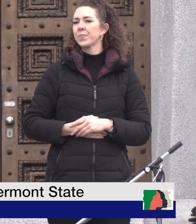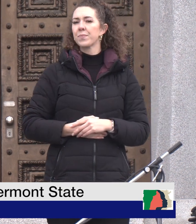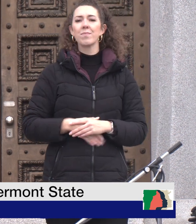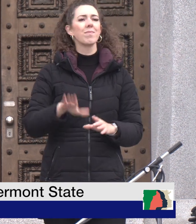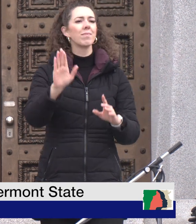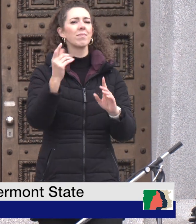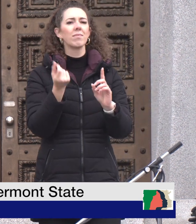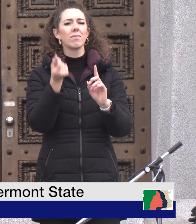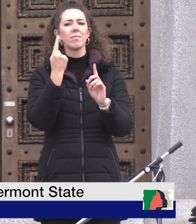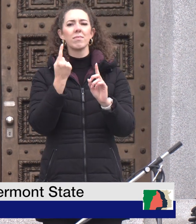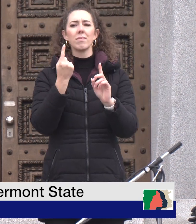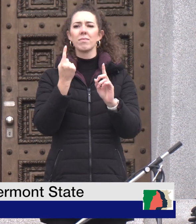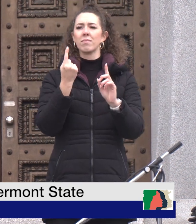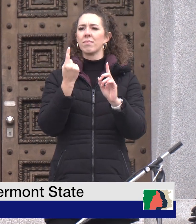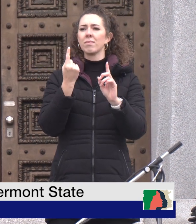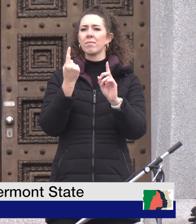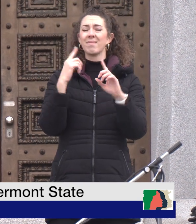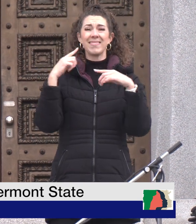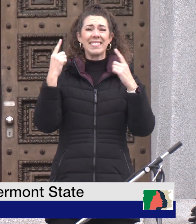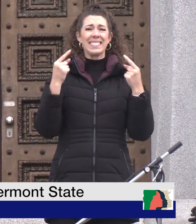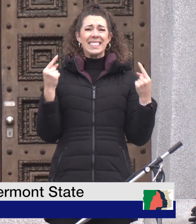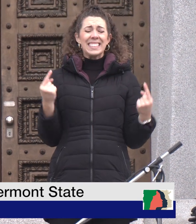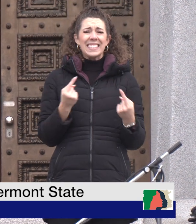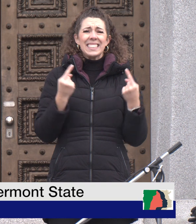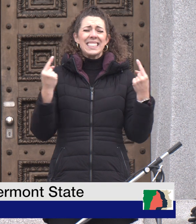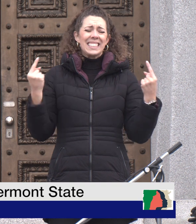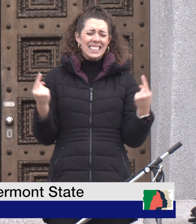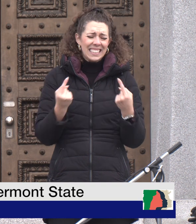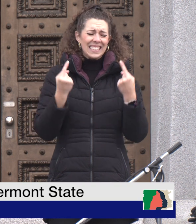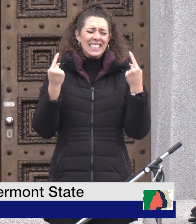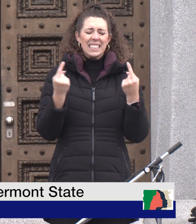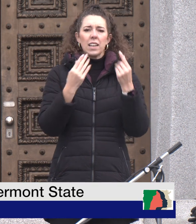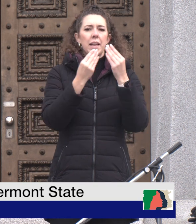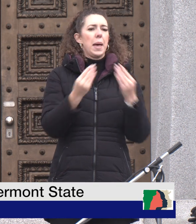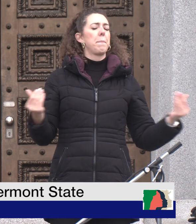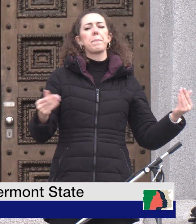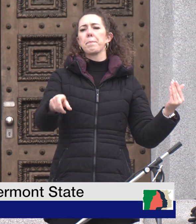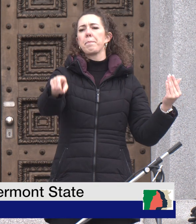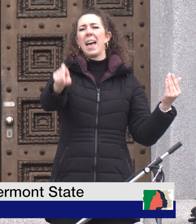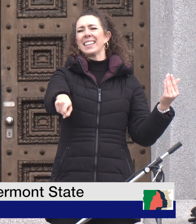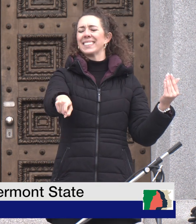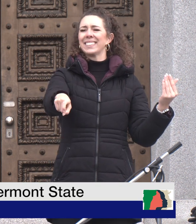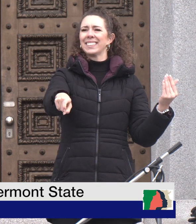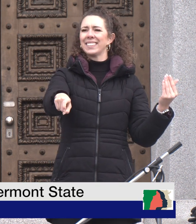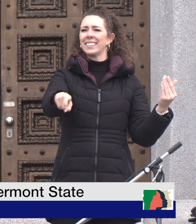We need to end this pain and enter into our power.